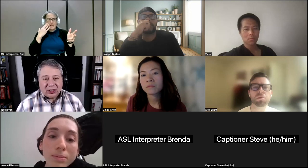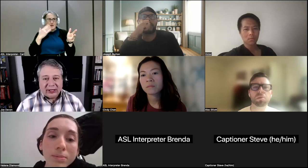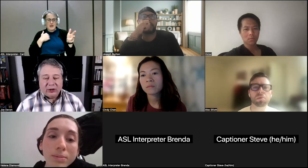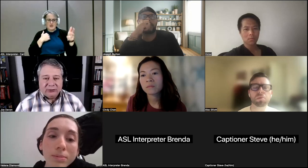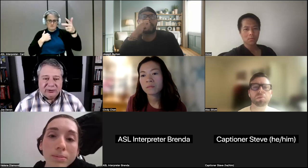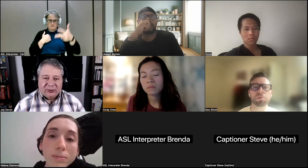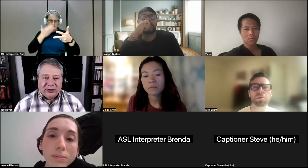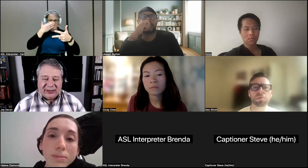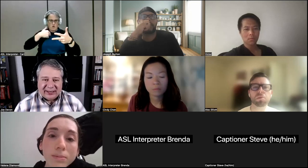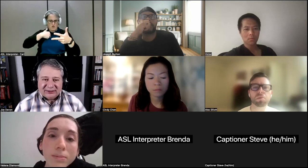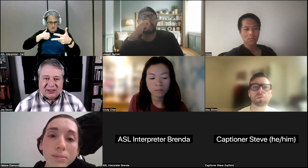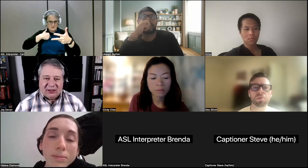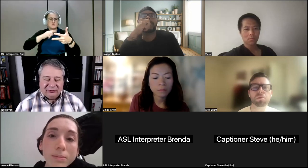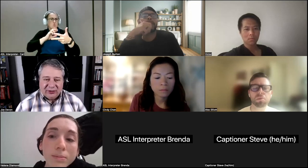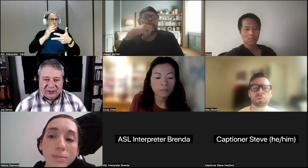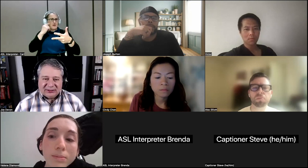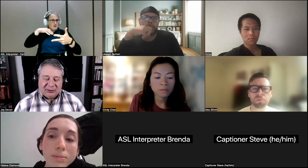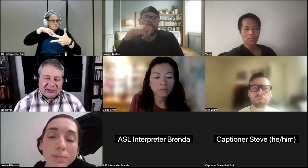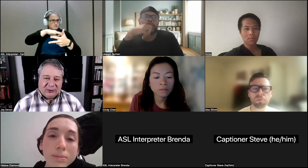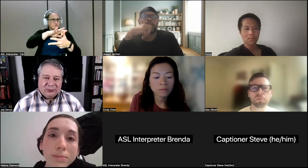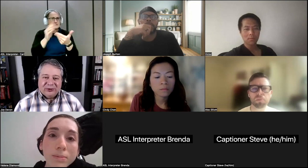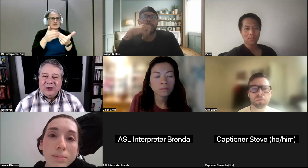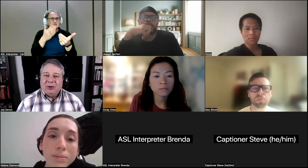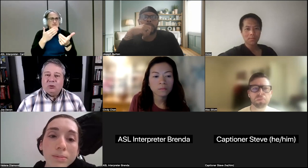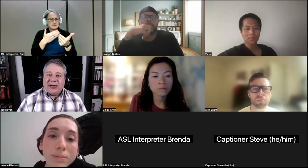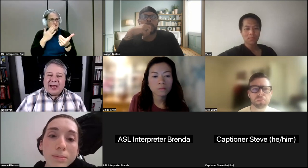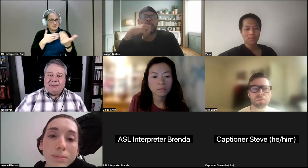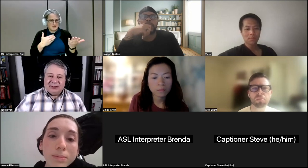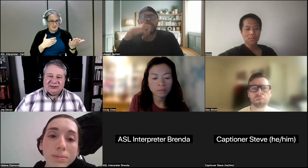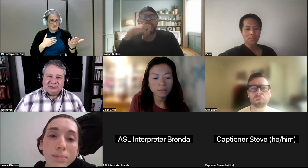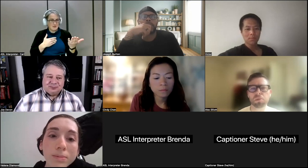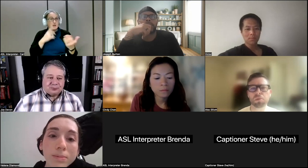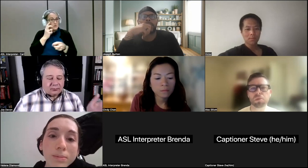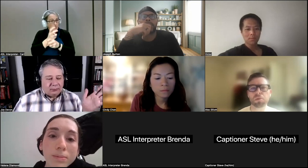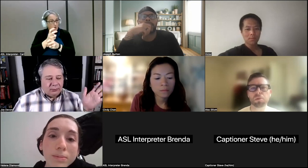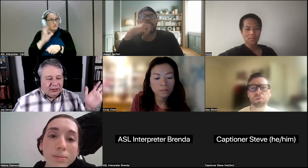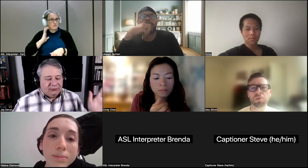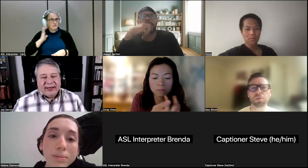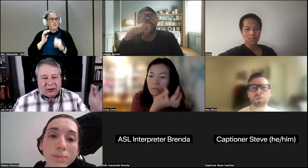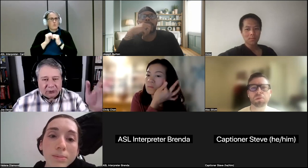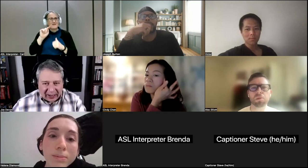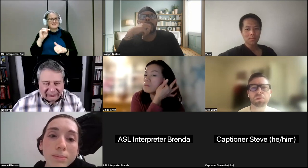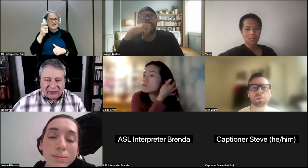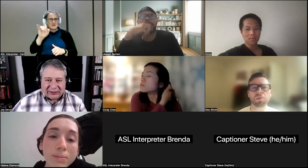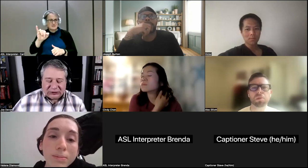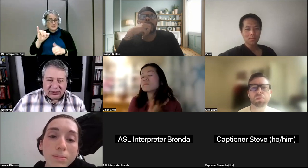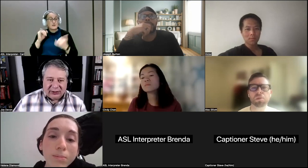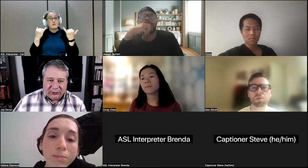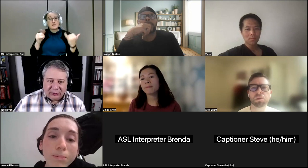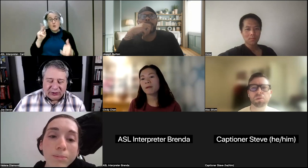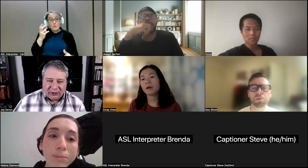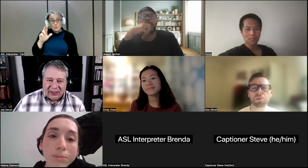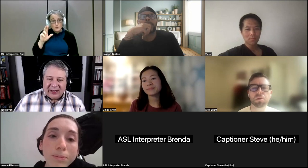was a lot harder before the days of something like Uber. But what happens if they arrive to the restaurant in